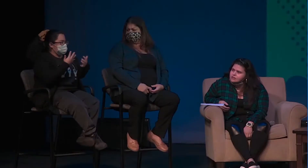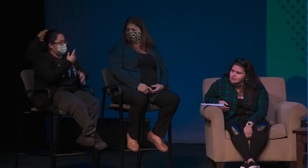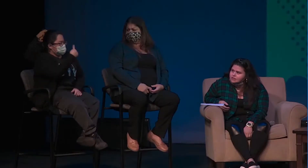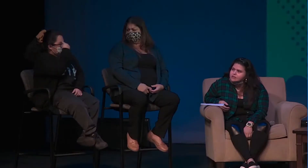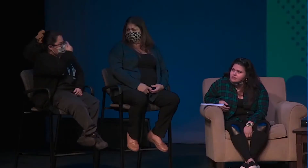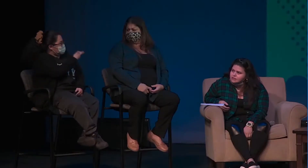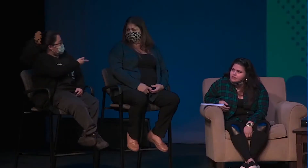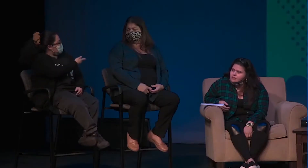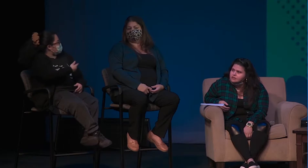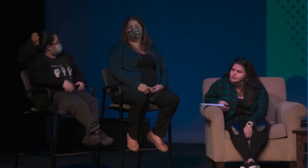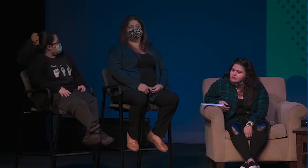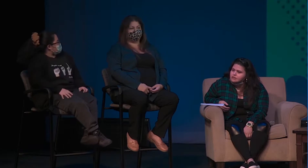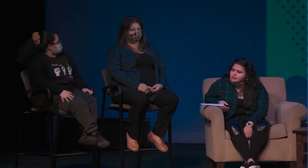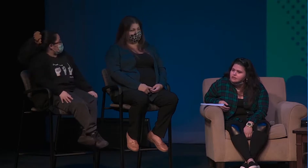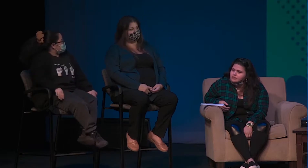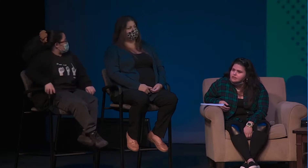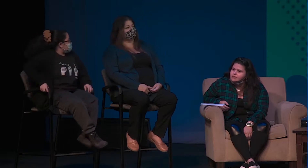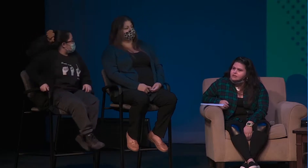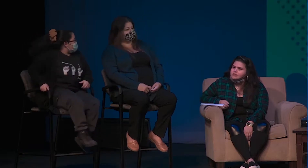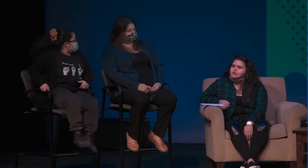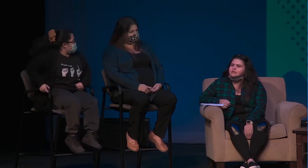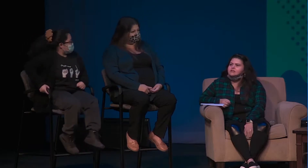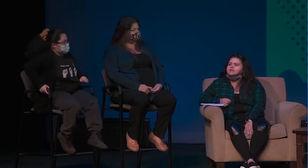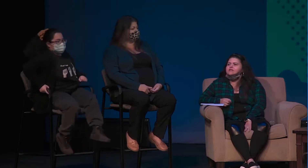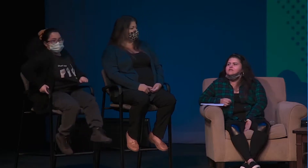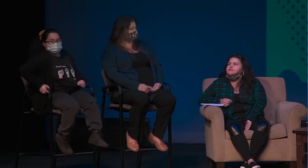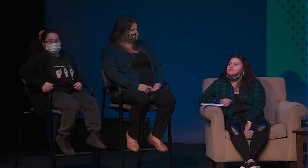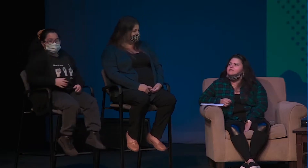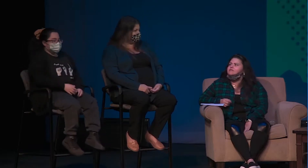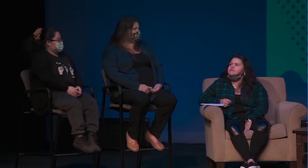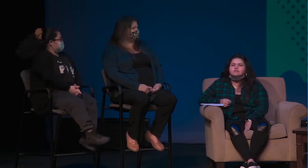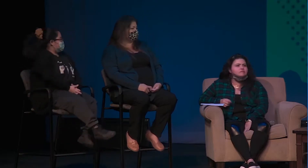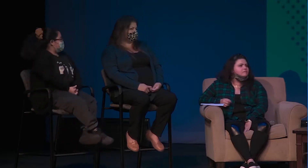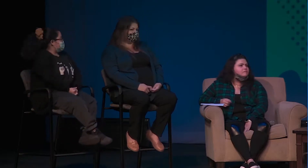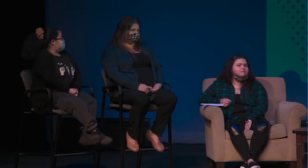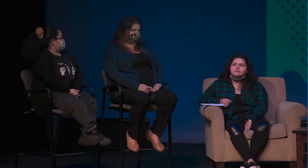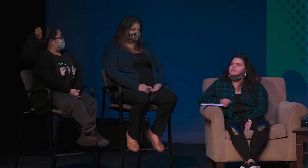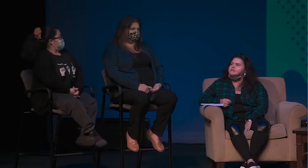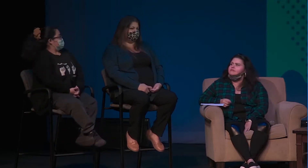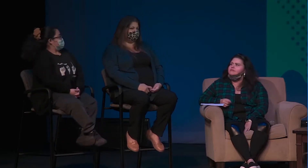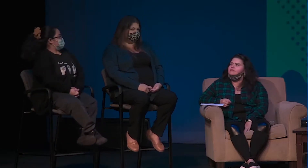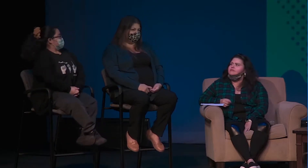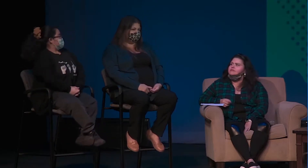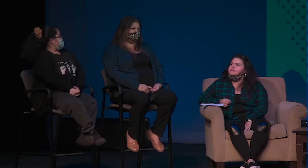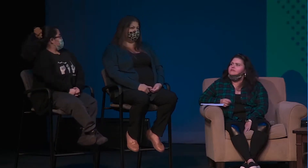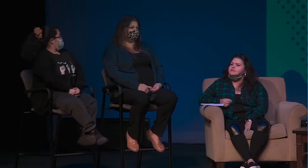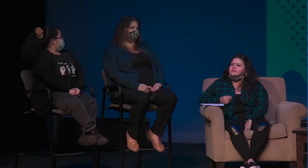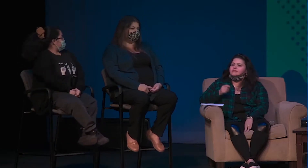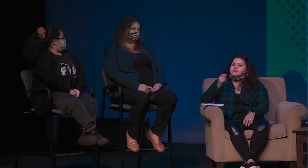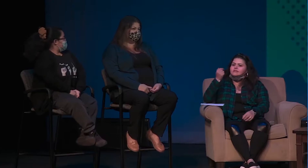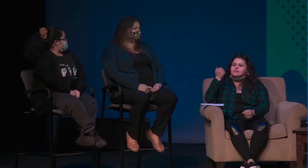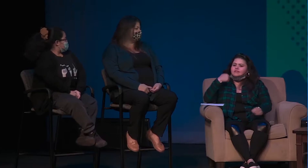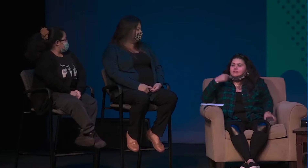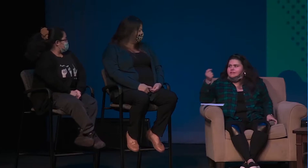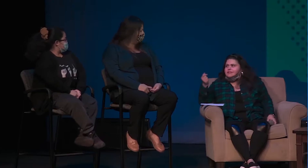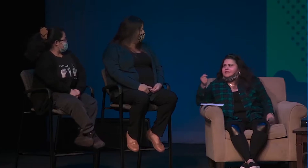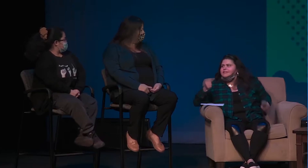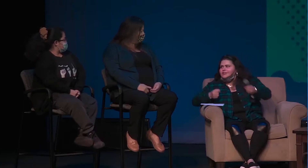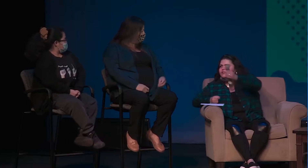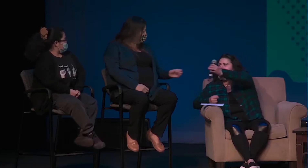Do you think that Ruben feels that he belongs in the deaf community or the hearing community?